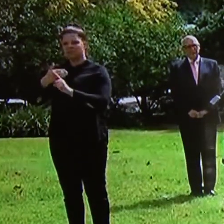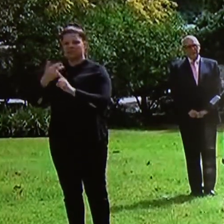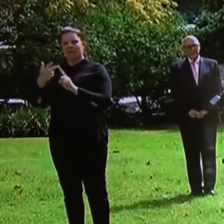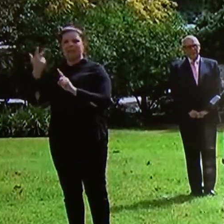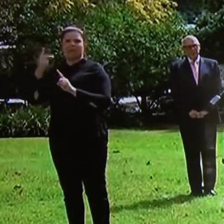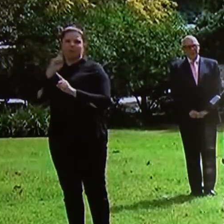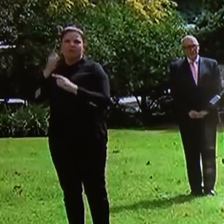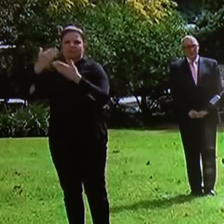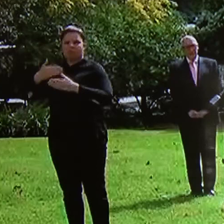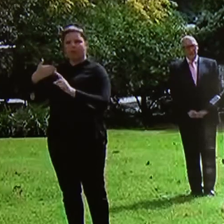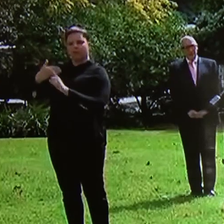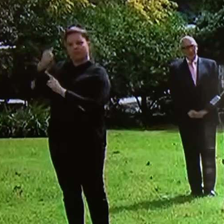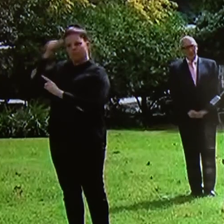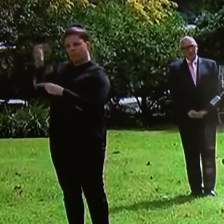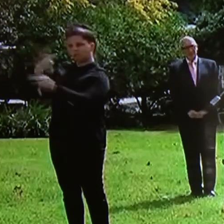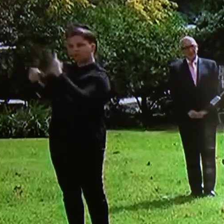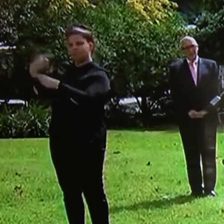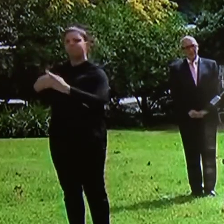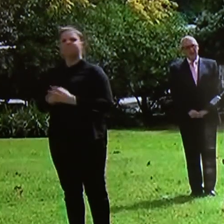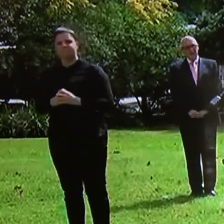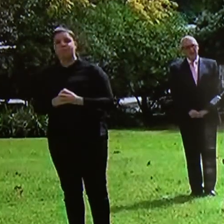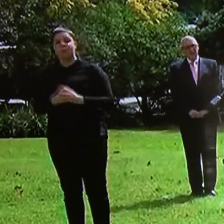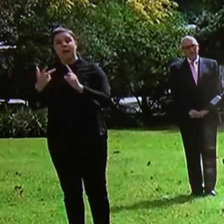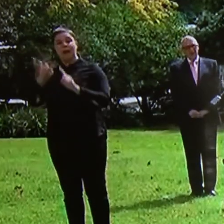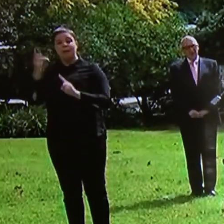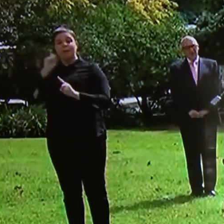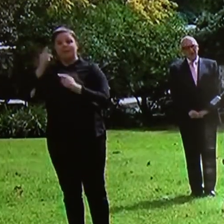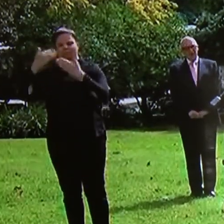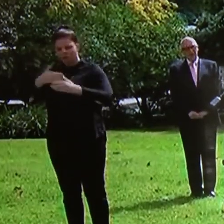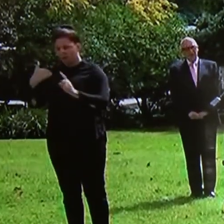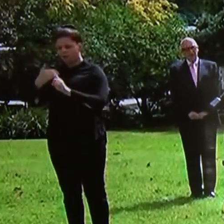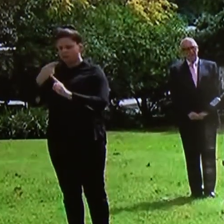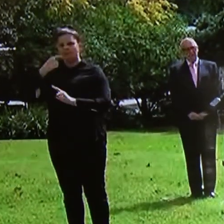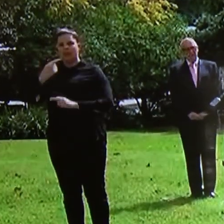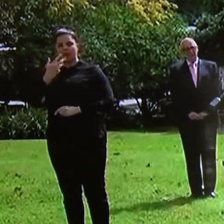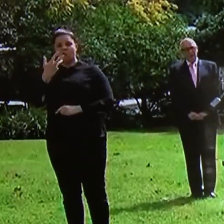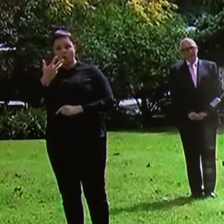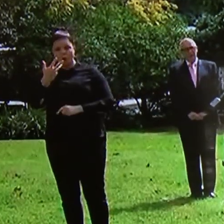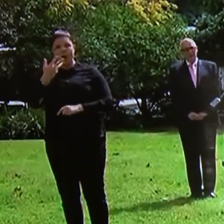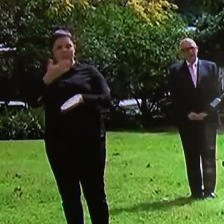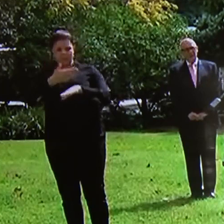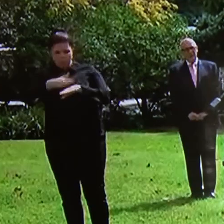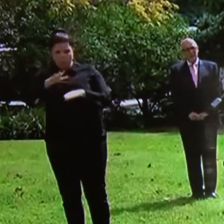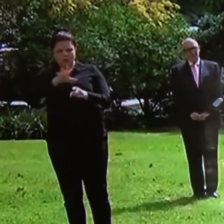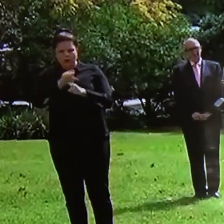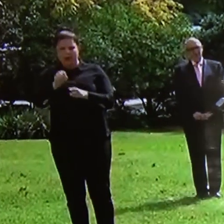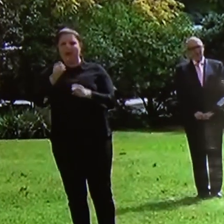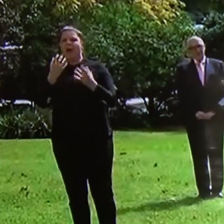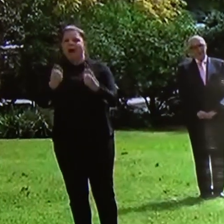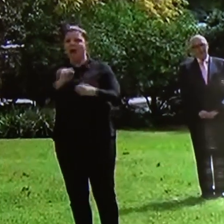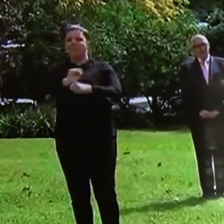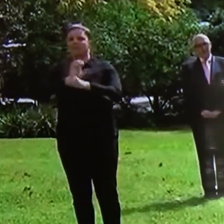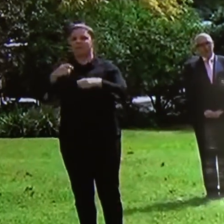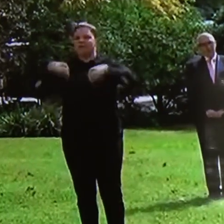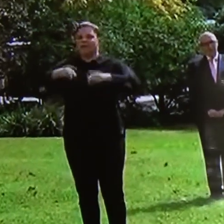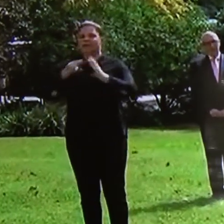night. To 8 p.m. last night, we had 9 new cases of COVID-19. That takes